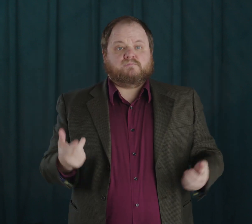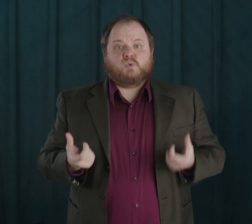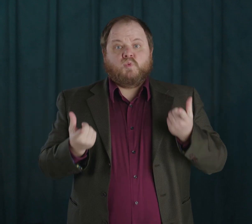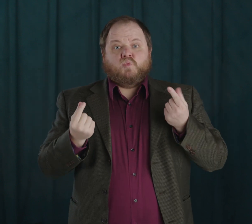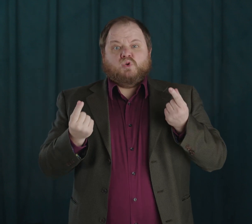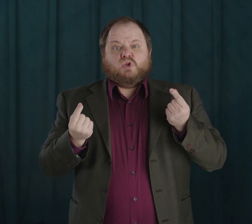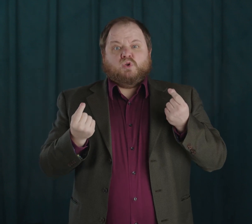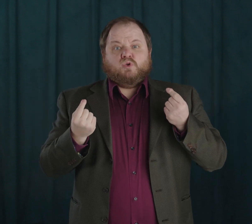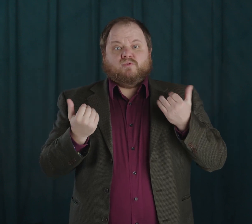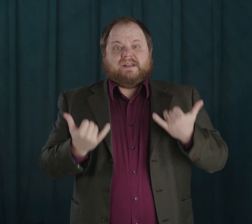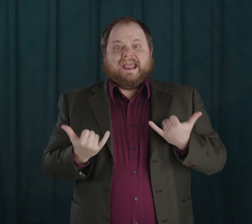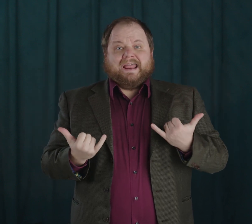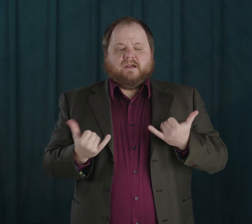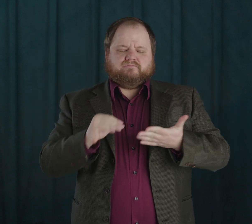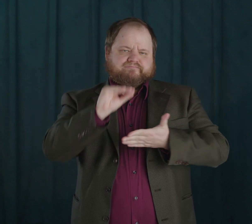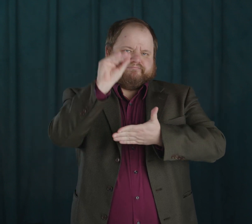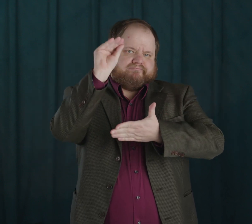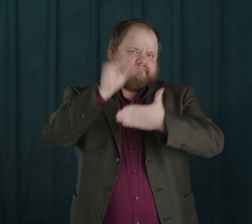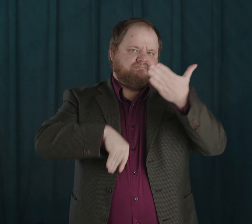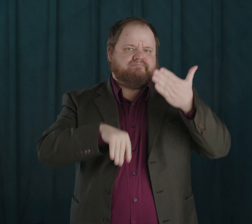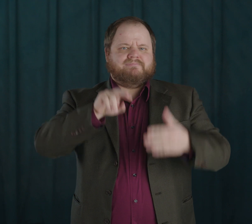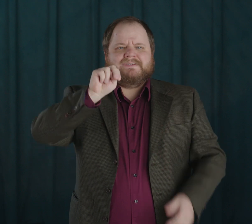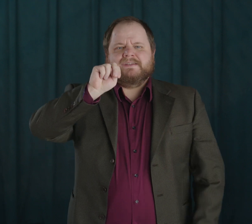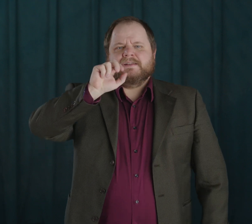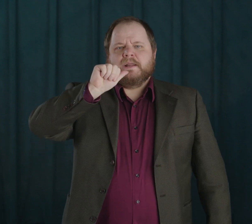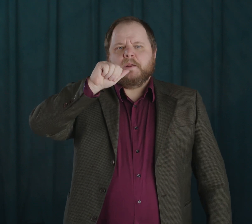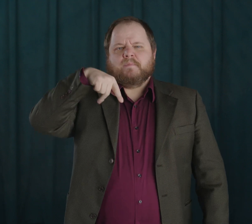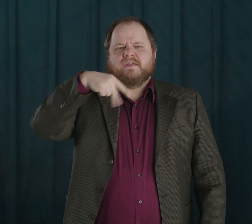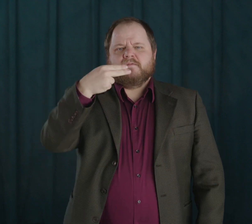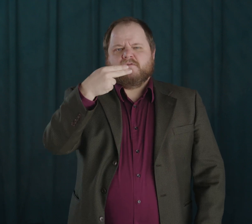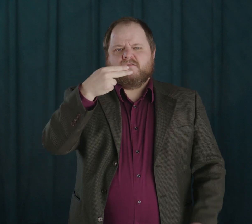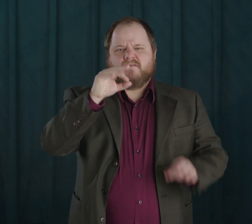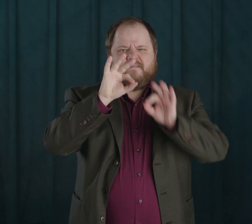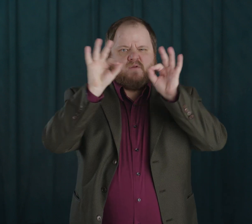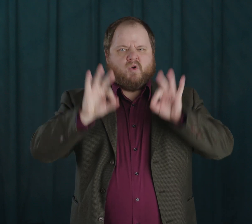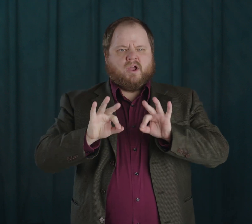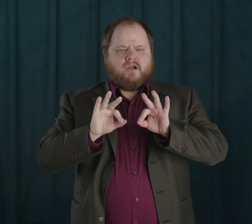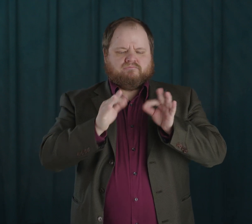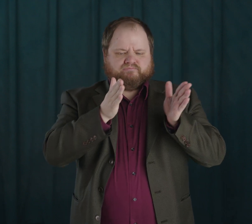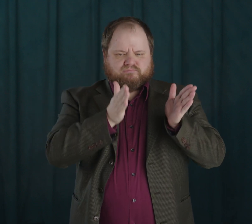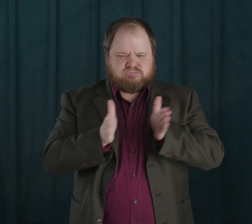What to do now? Fill out the NAF form to be prepared for the pod.